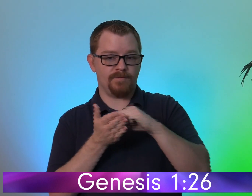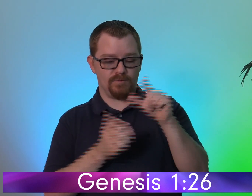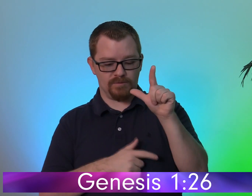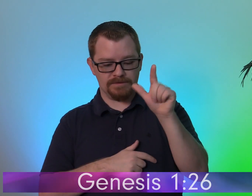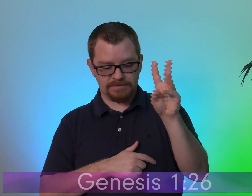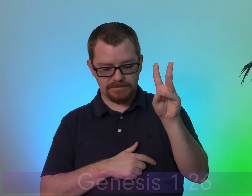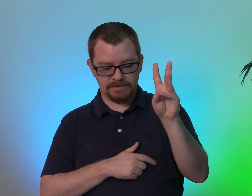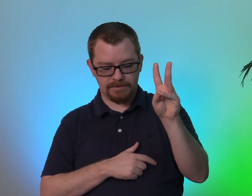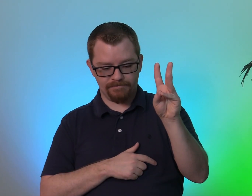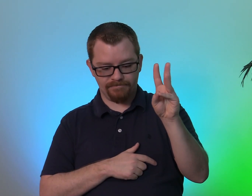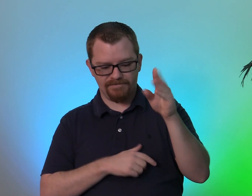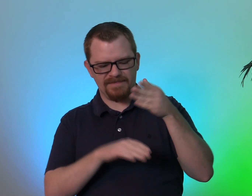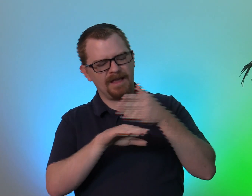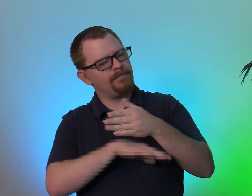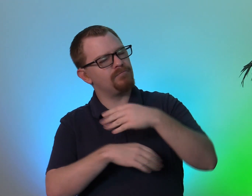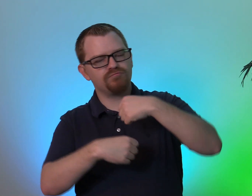chapter 1, verse 26,